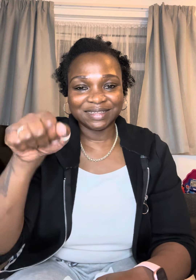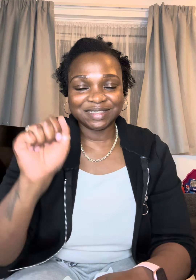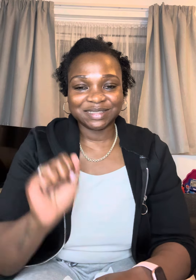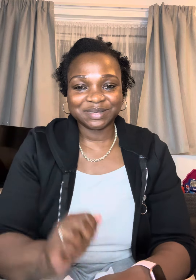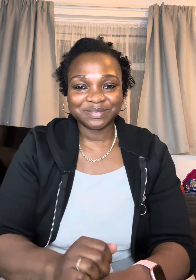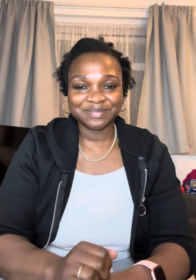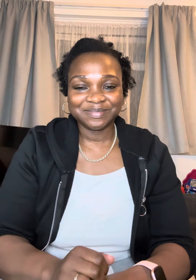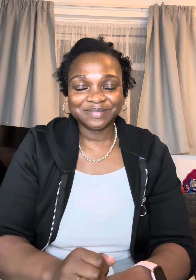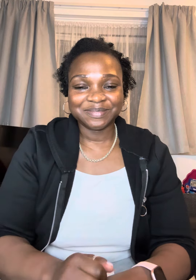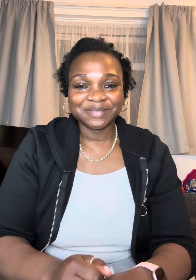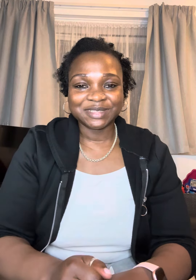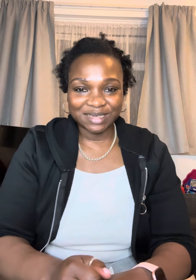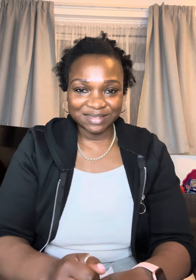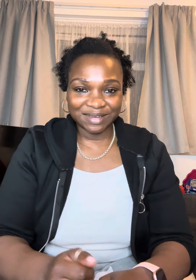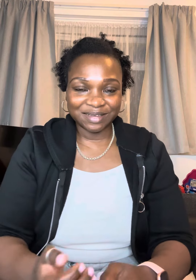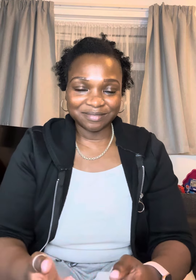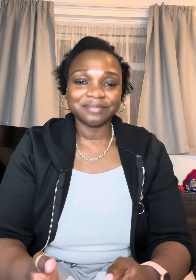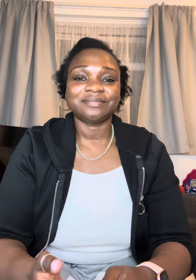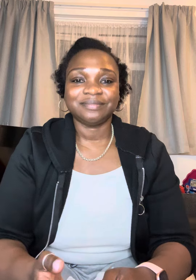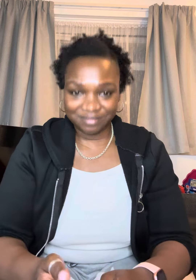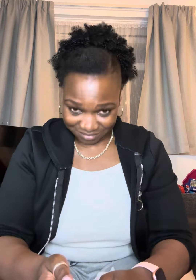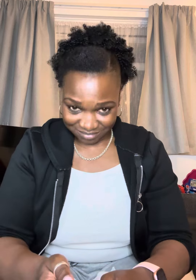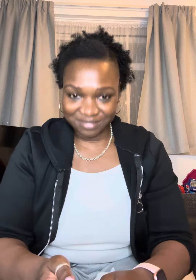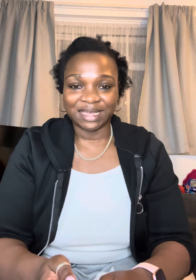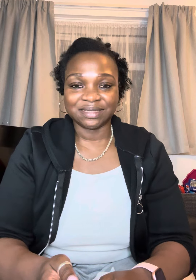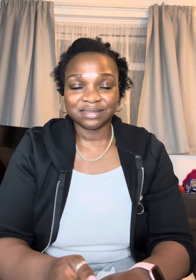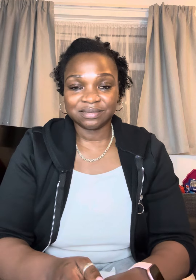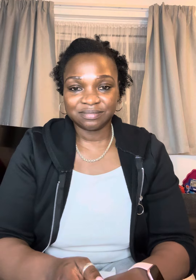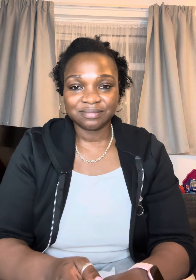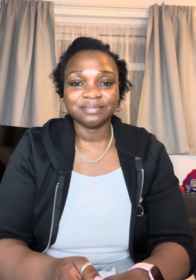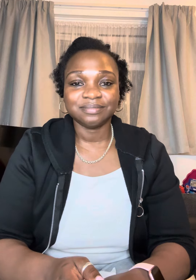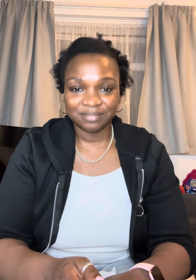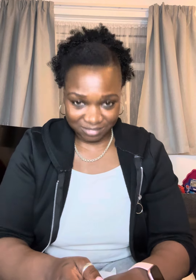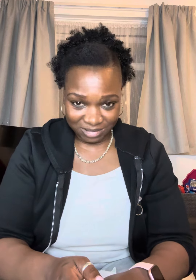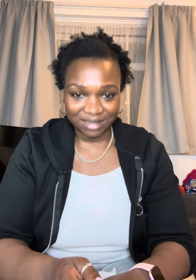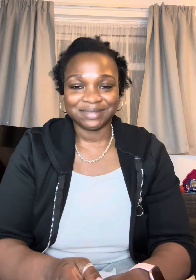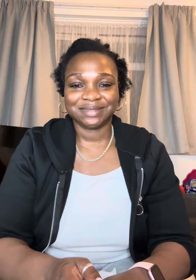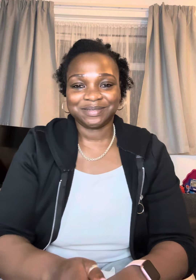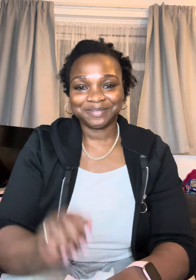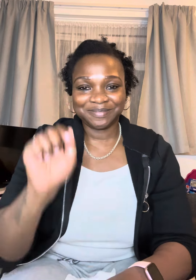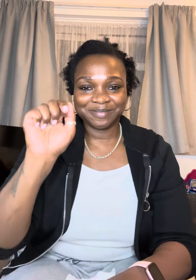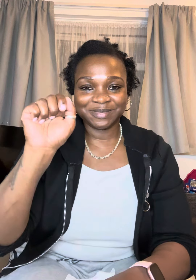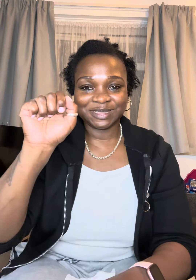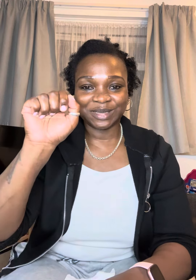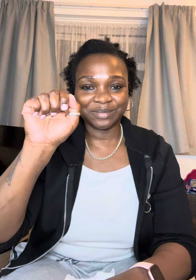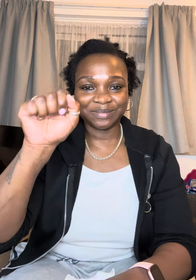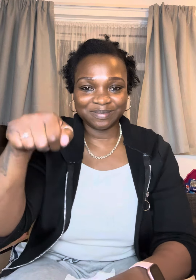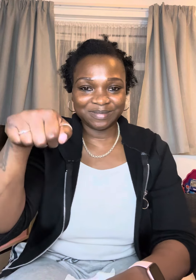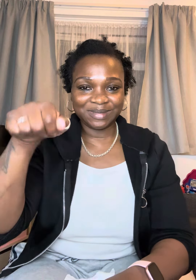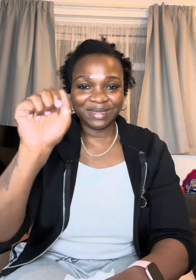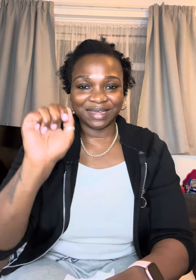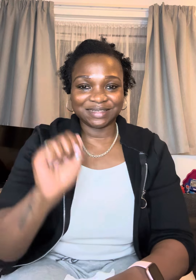yes. So that's like yes, yes. So yes,